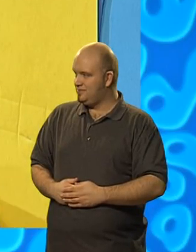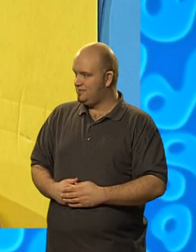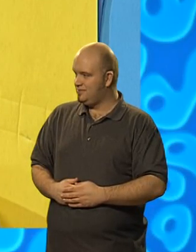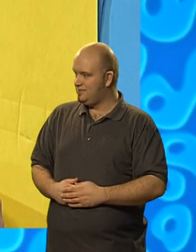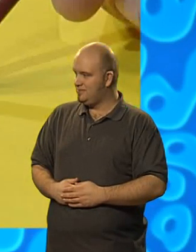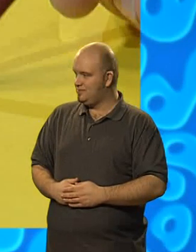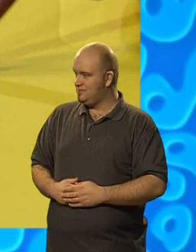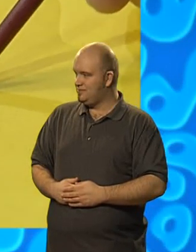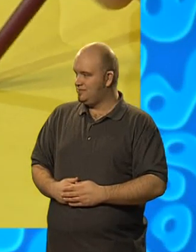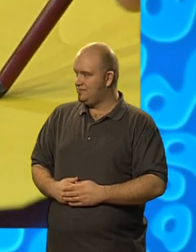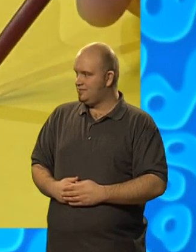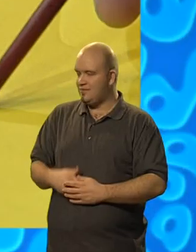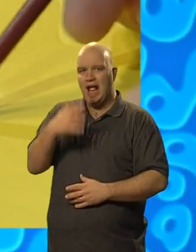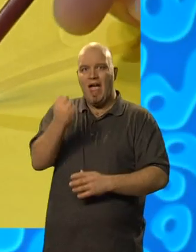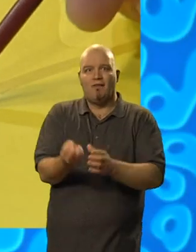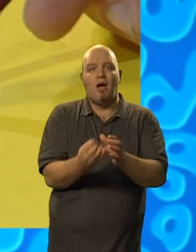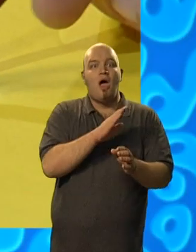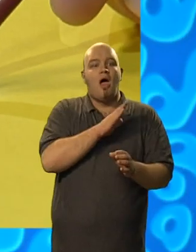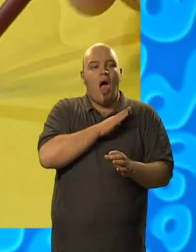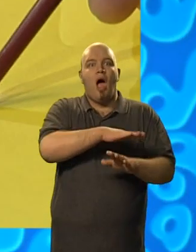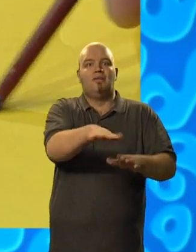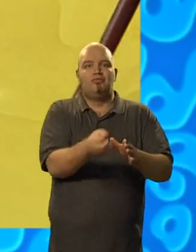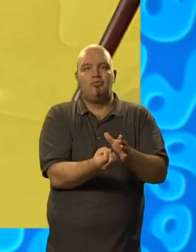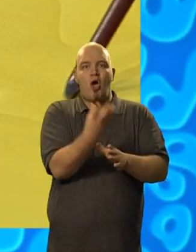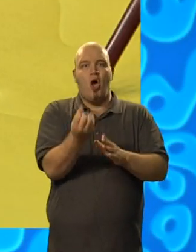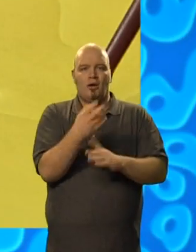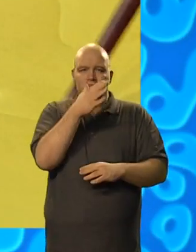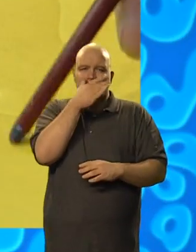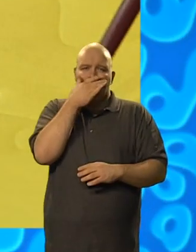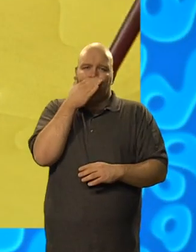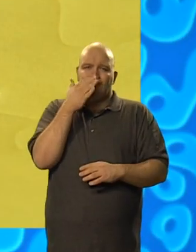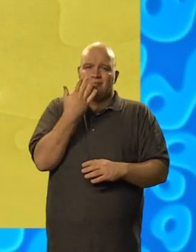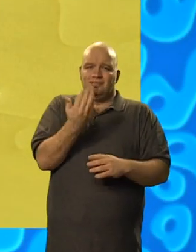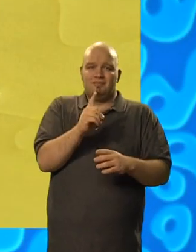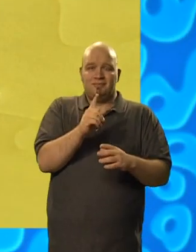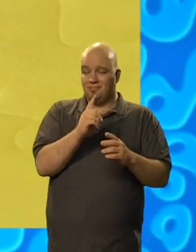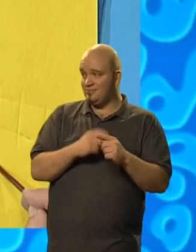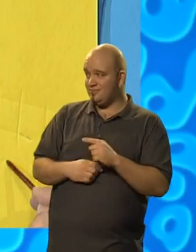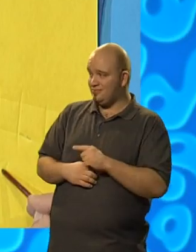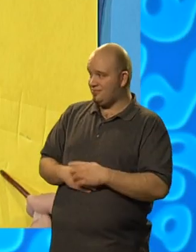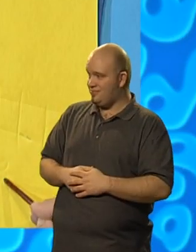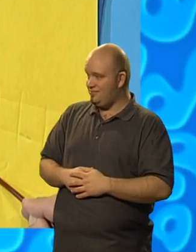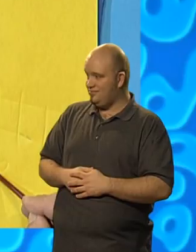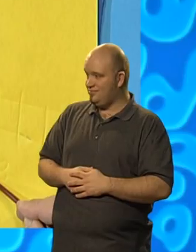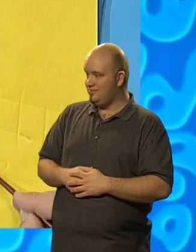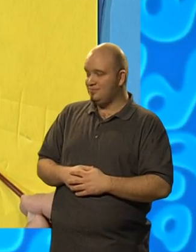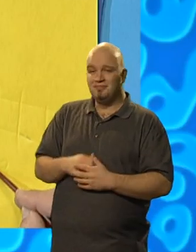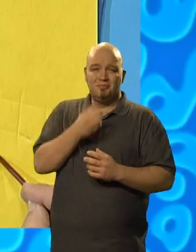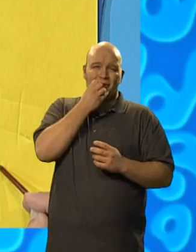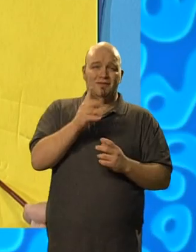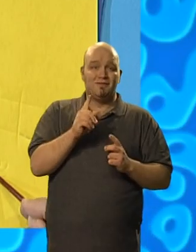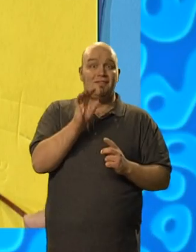And there's some of these growing in the garden. They smell really nice and they look beautiful.